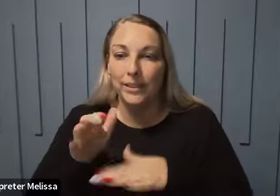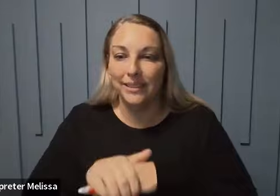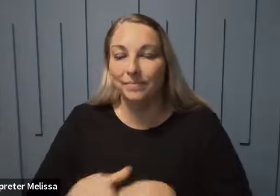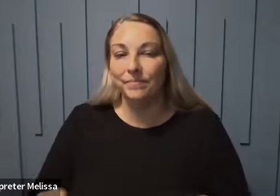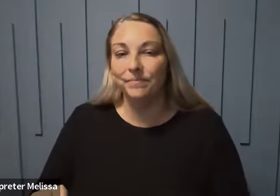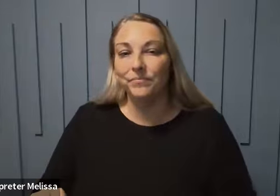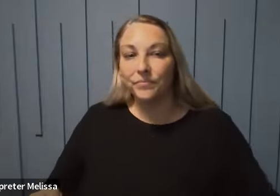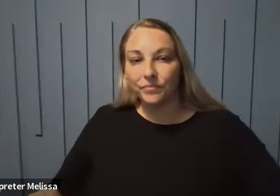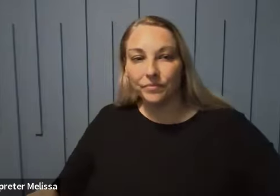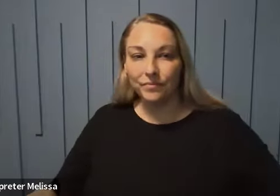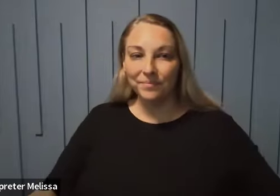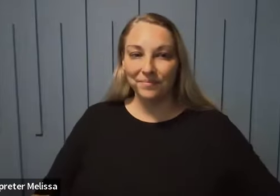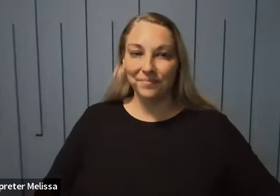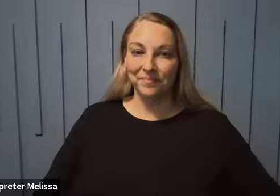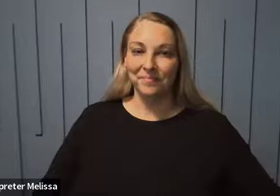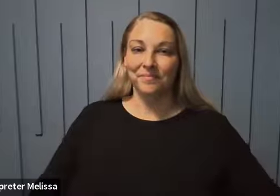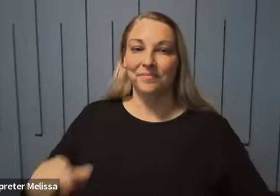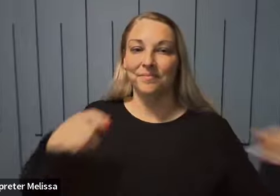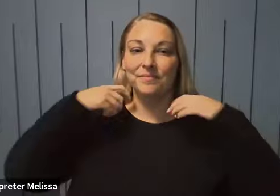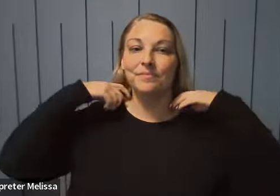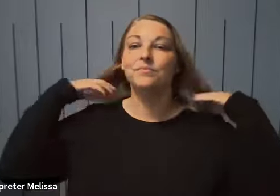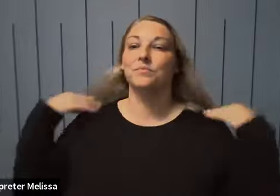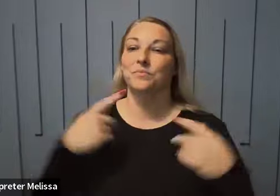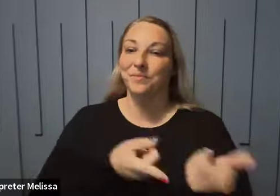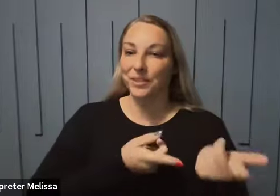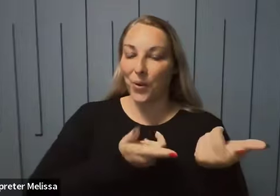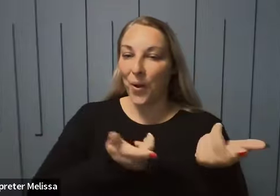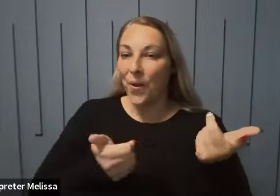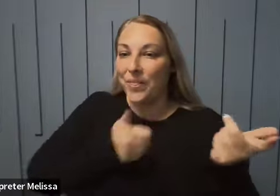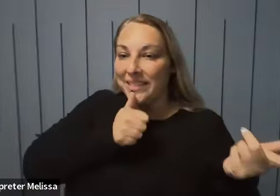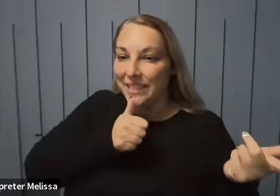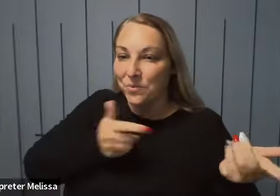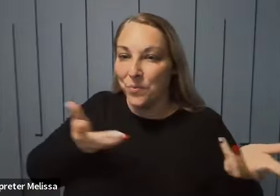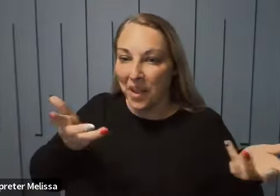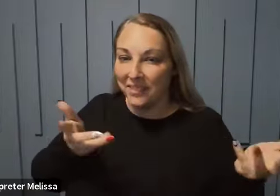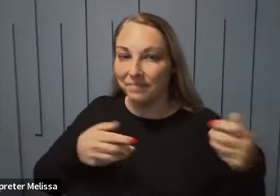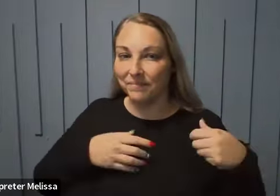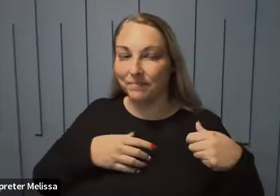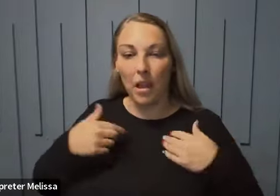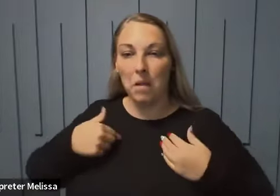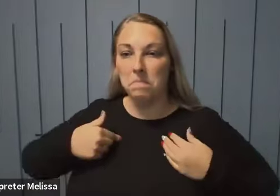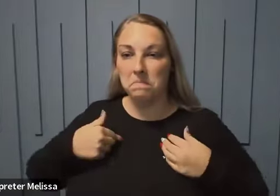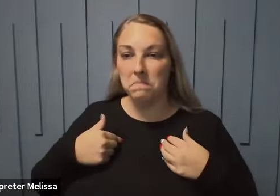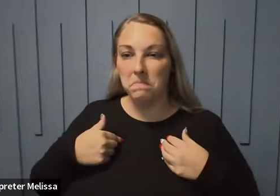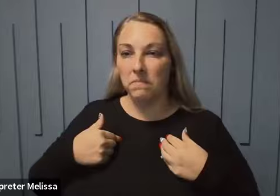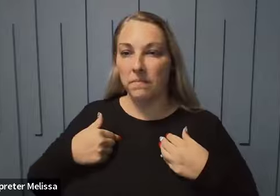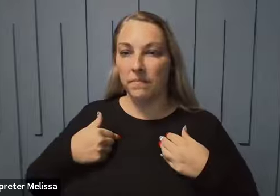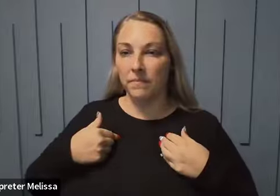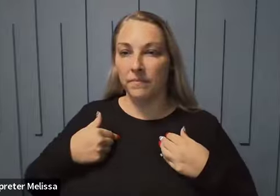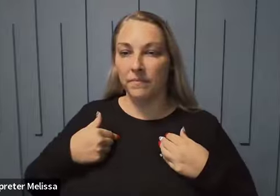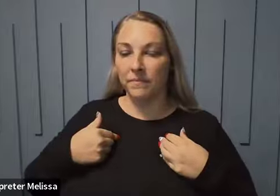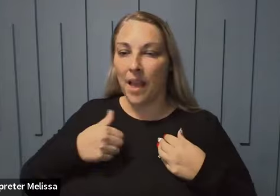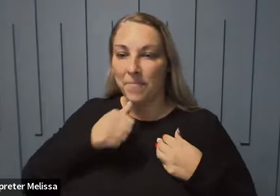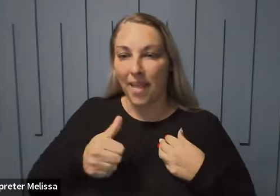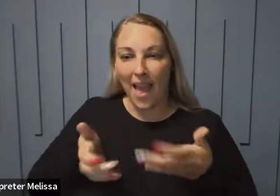So then here it is. This is the secret. This is it. Like, and I'm not even asking everyone here to sign like a